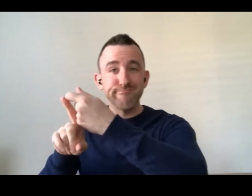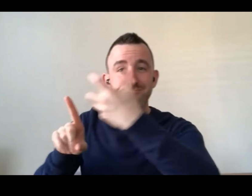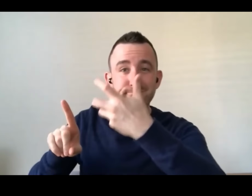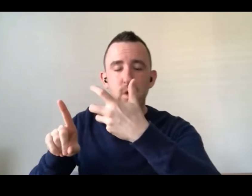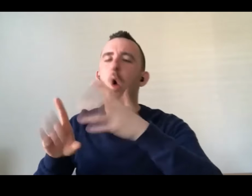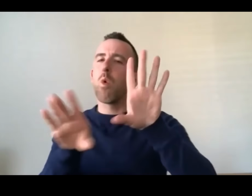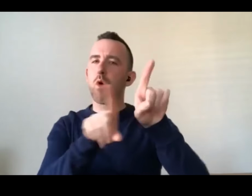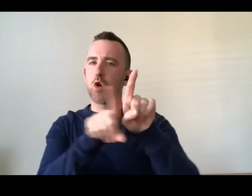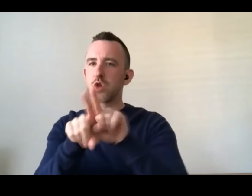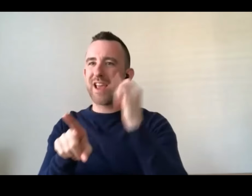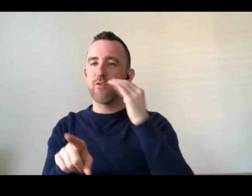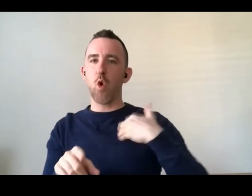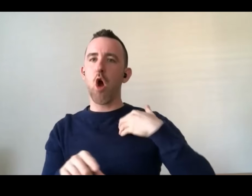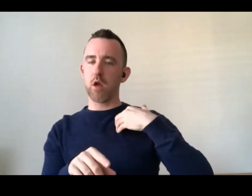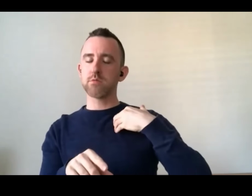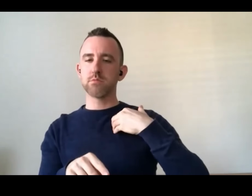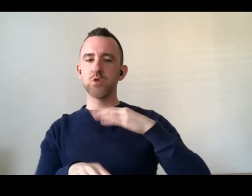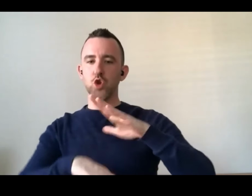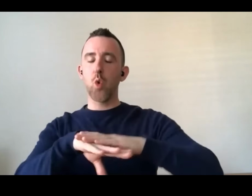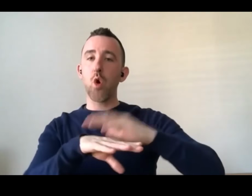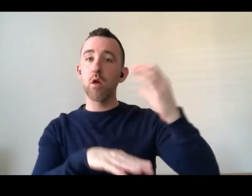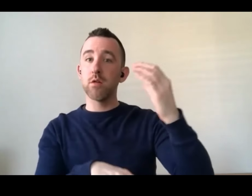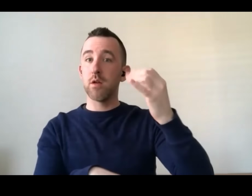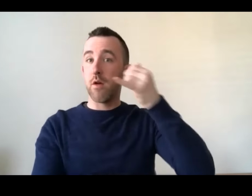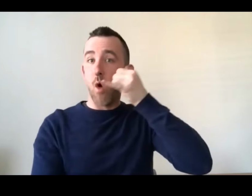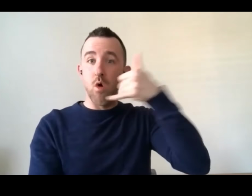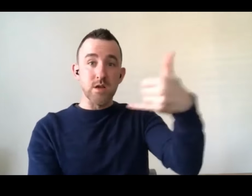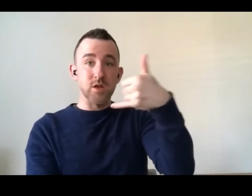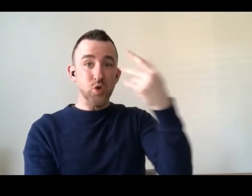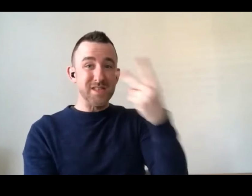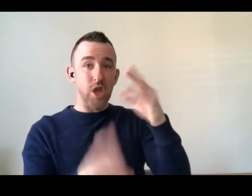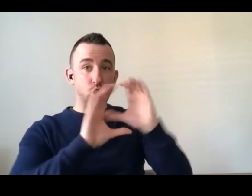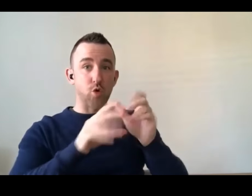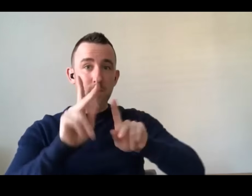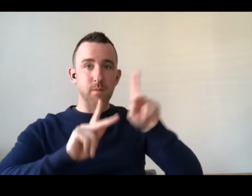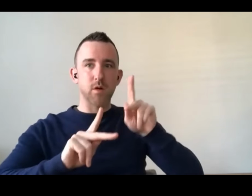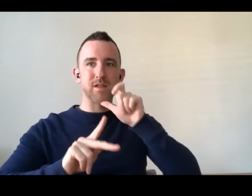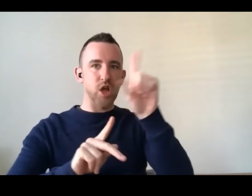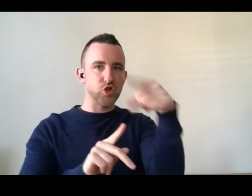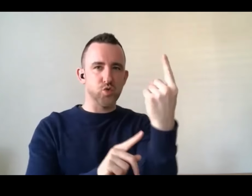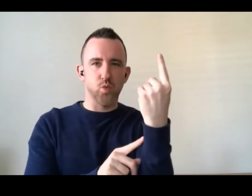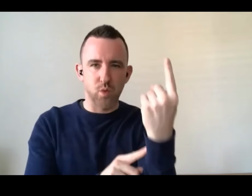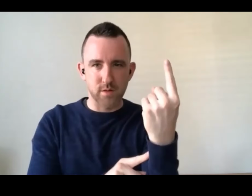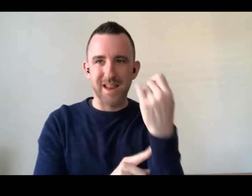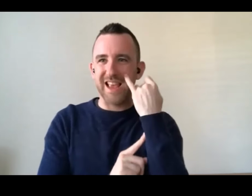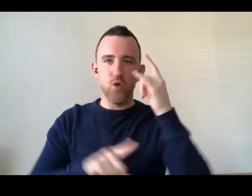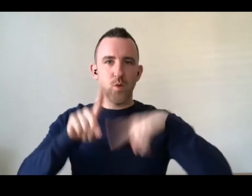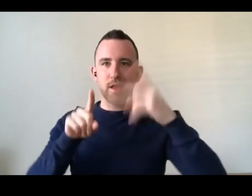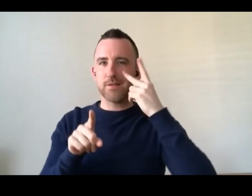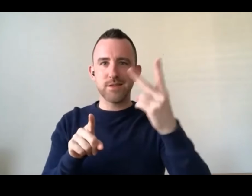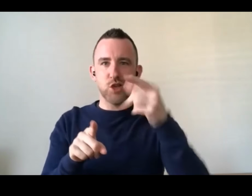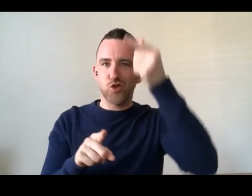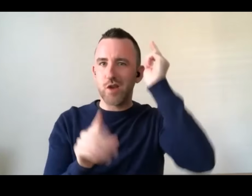just make sure if you're on a mobile device, swipe over to see a group of people rather than just one, if you can't see